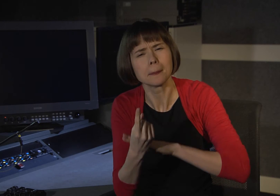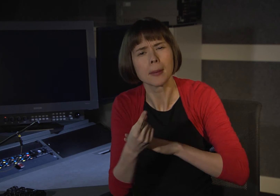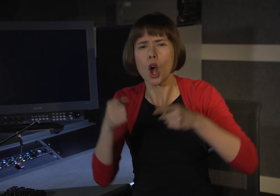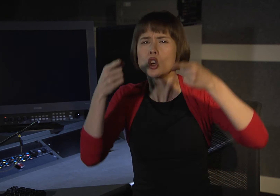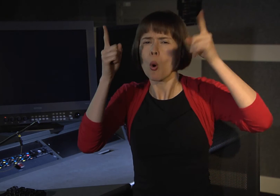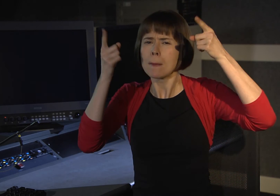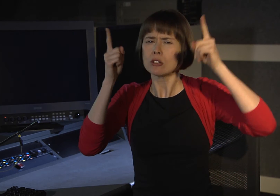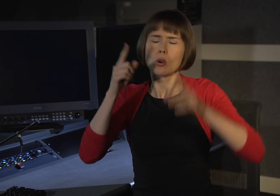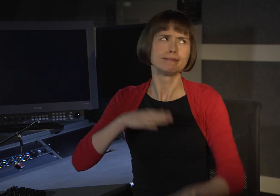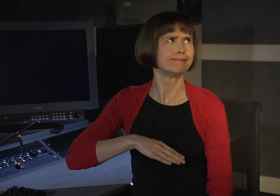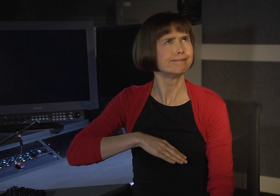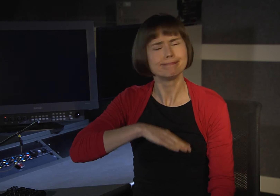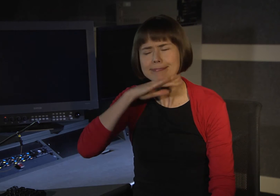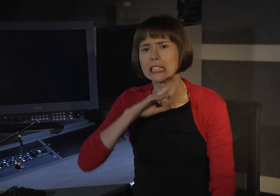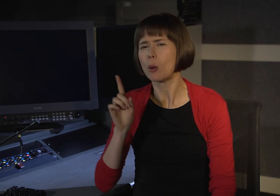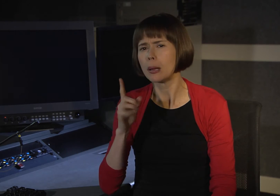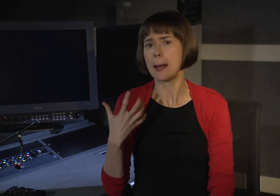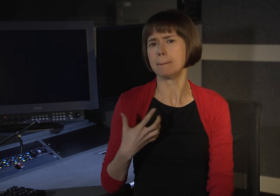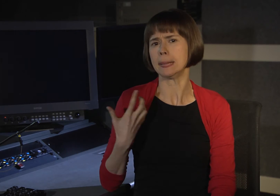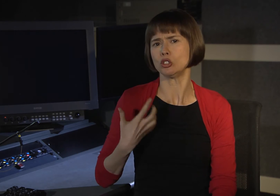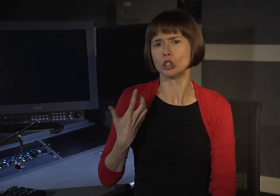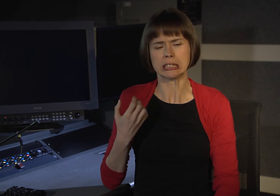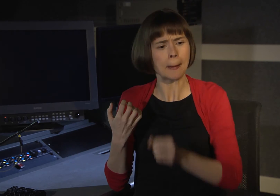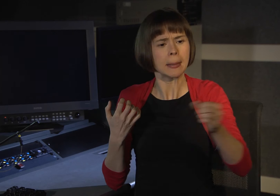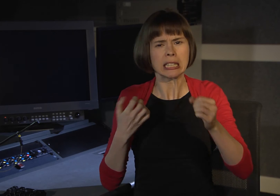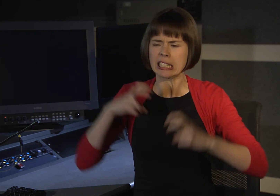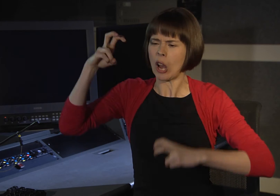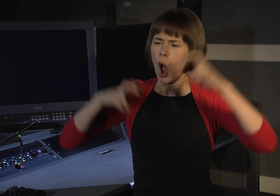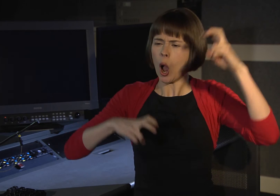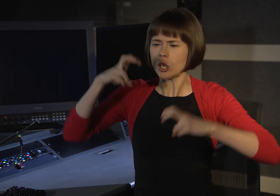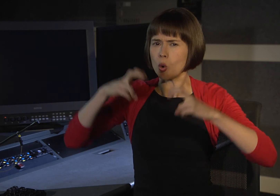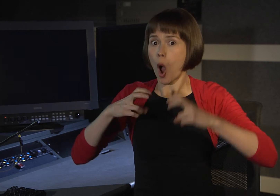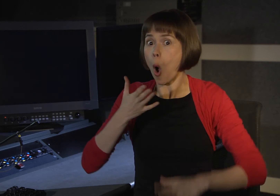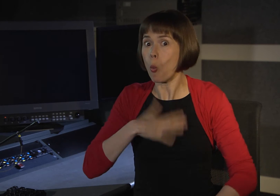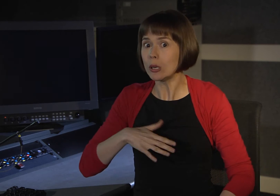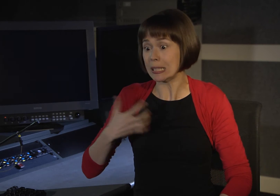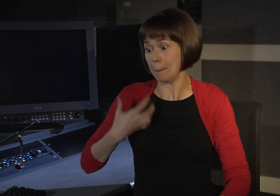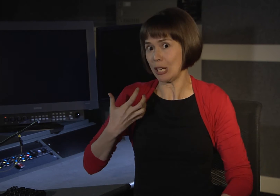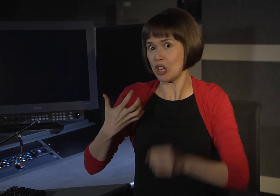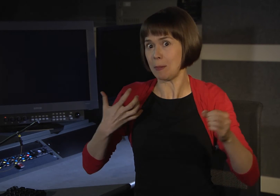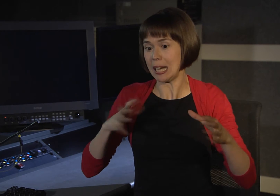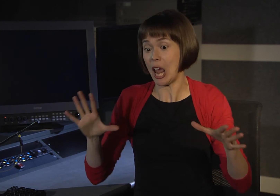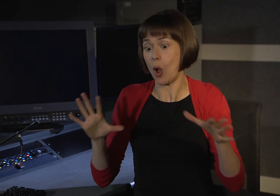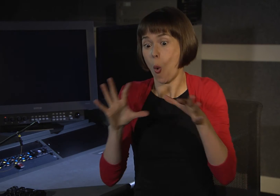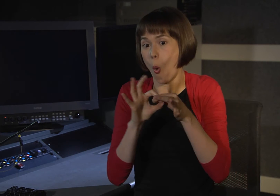idea. Now, at the same time in the play, Don Pedro has become absolutely fed up with Beatrice and